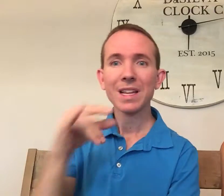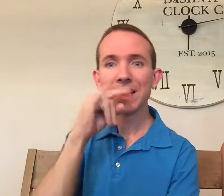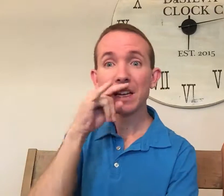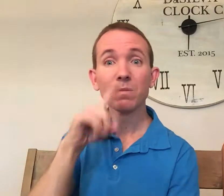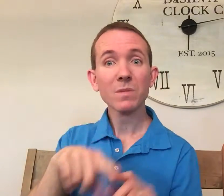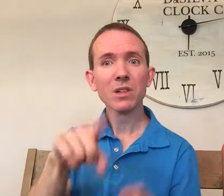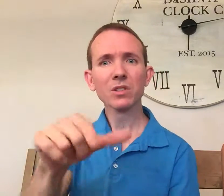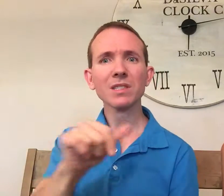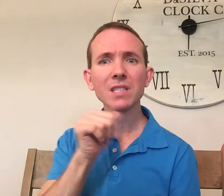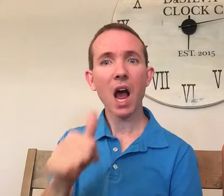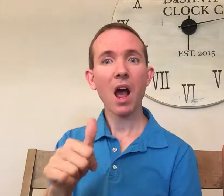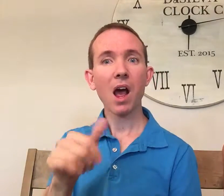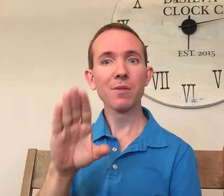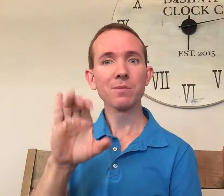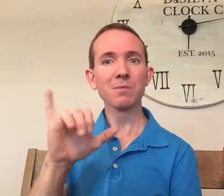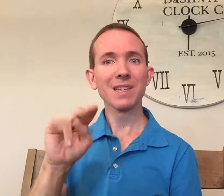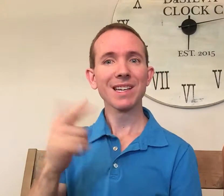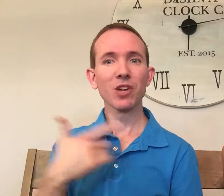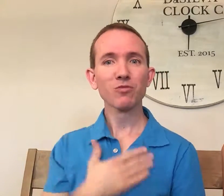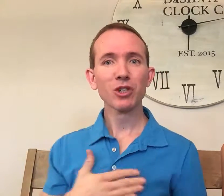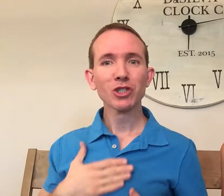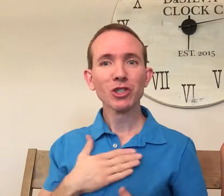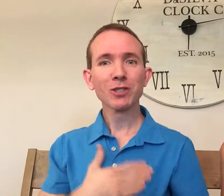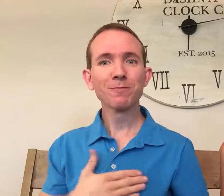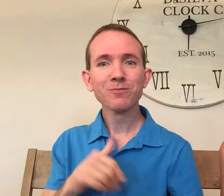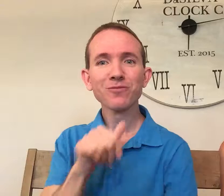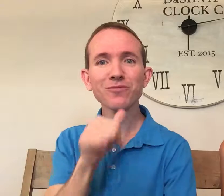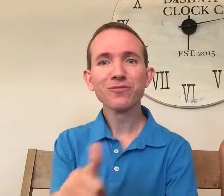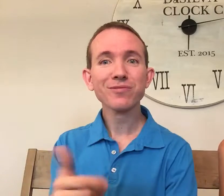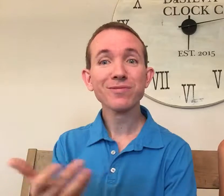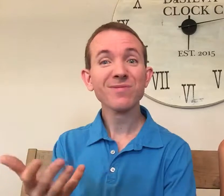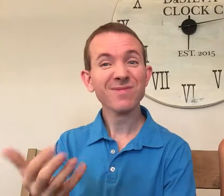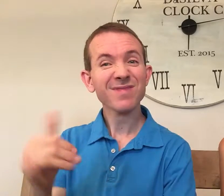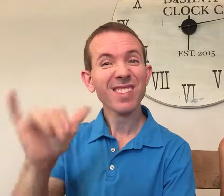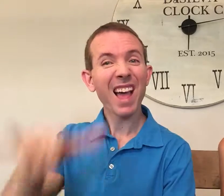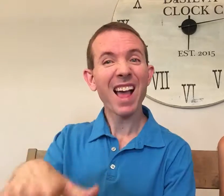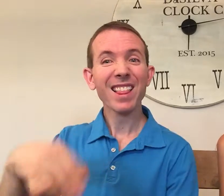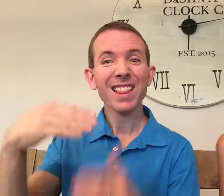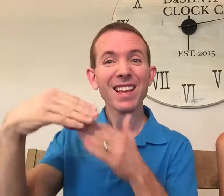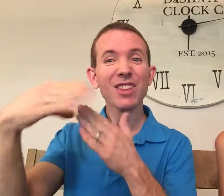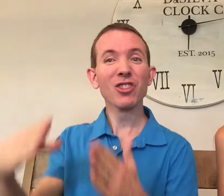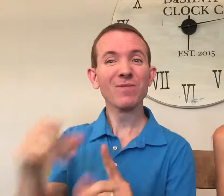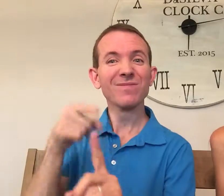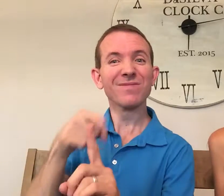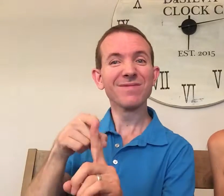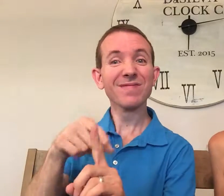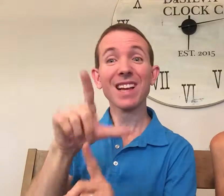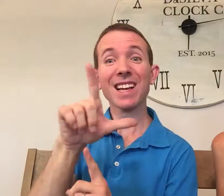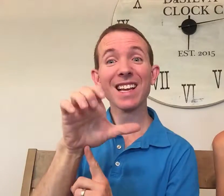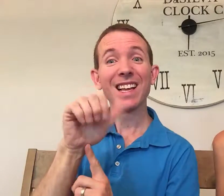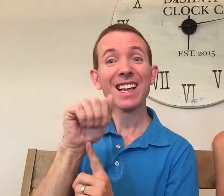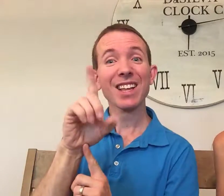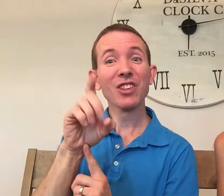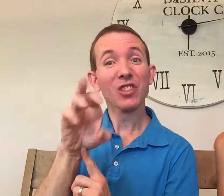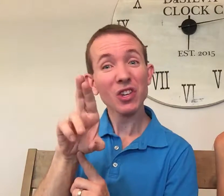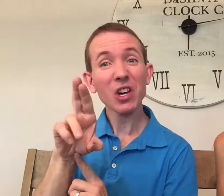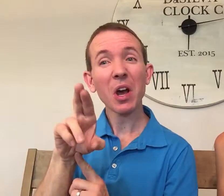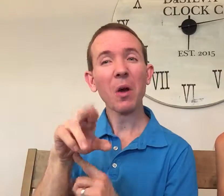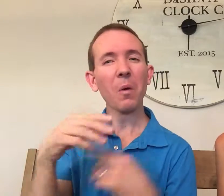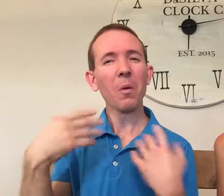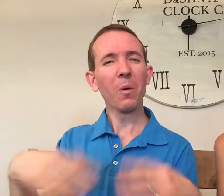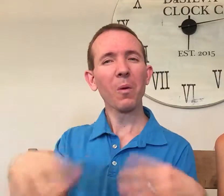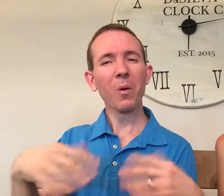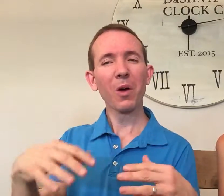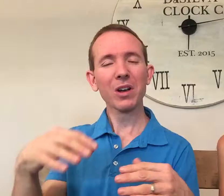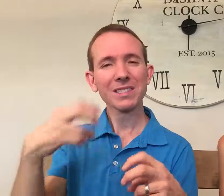you you invest so much of yourself into that child, and you're not being appreciated. So you know what?